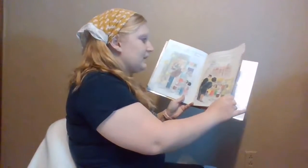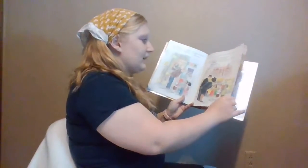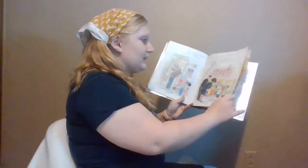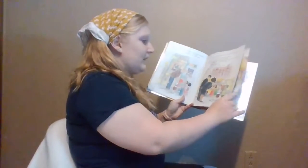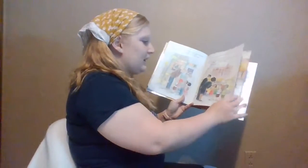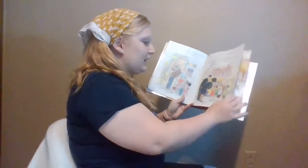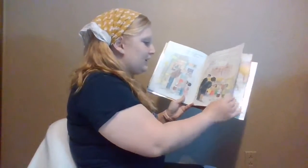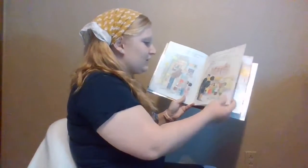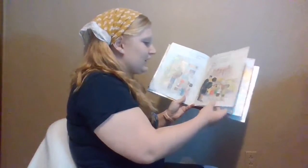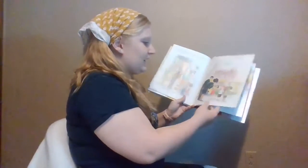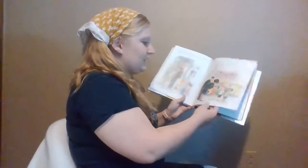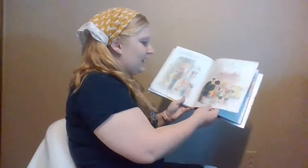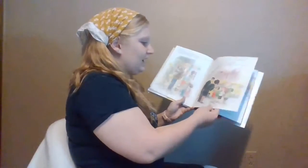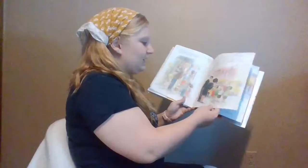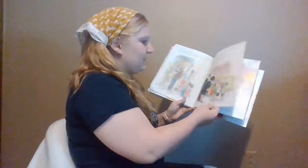you all tomorrow, Jeanette signs.